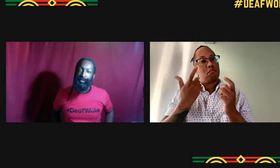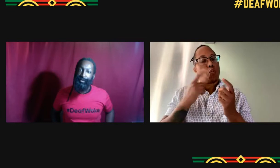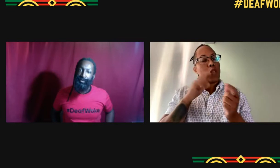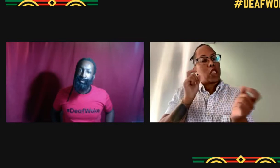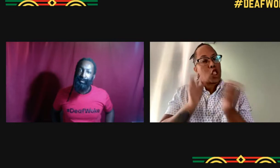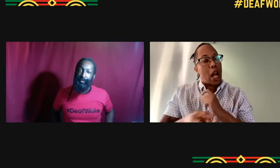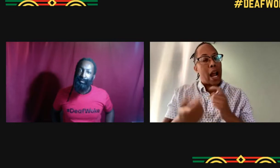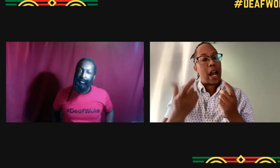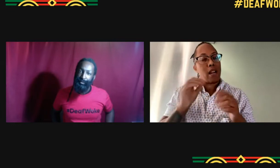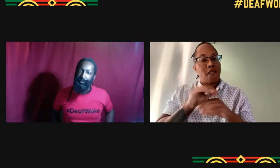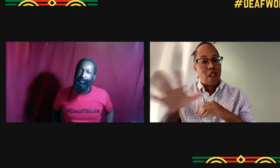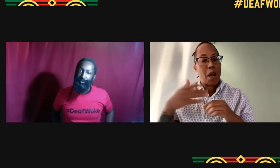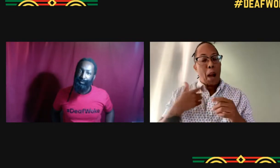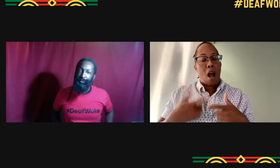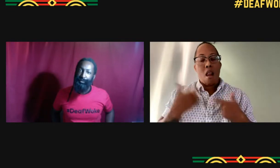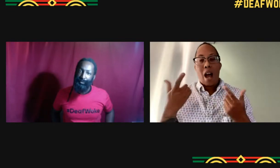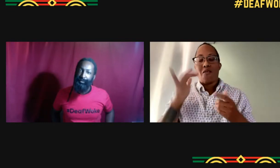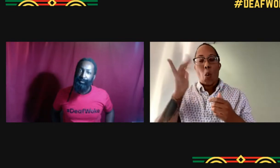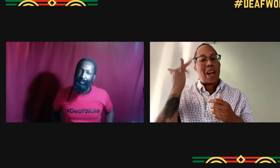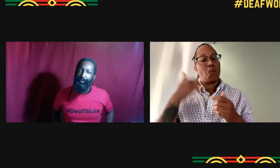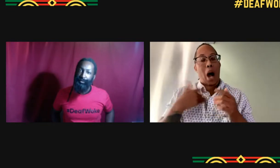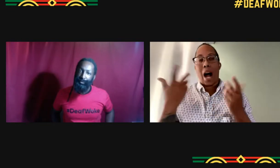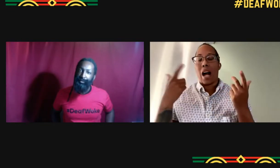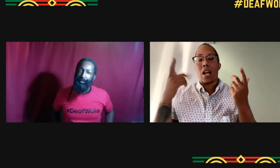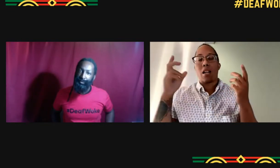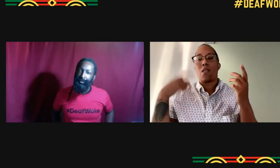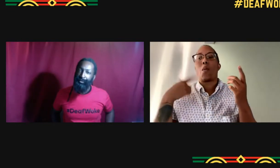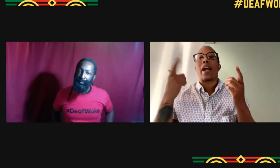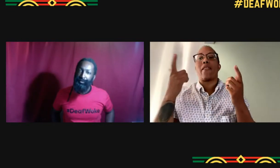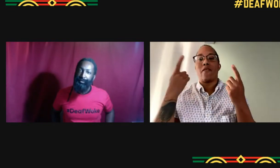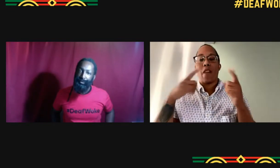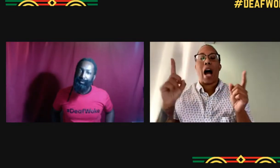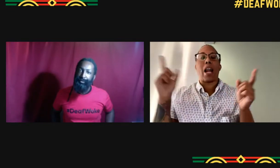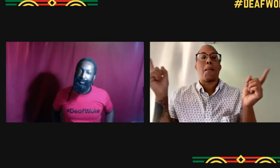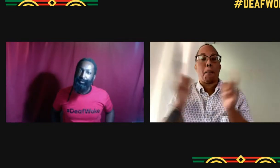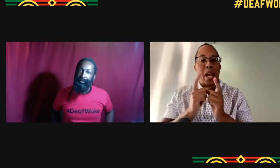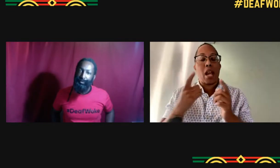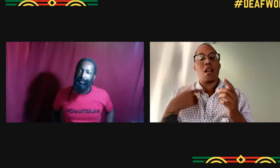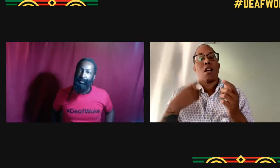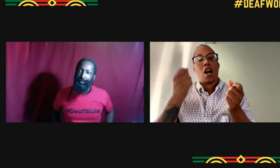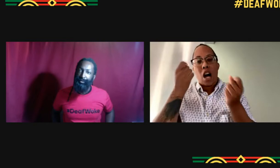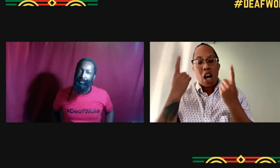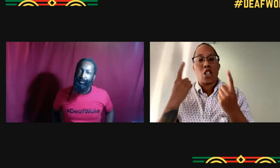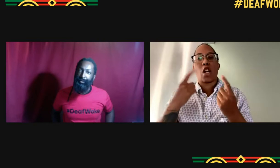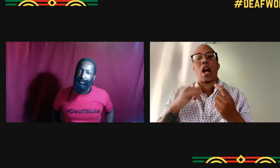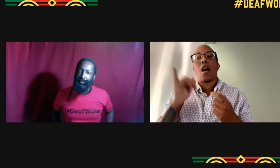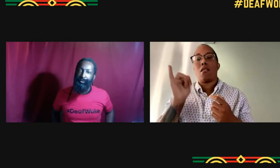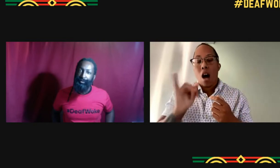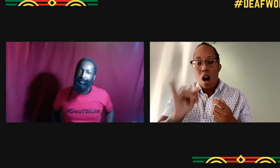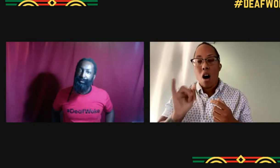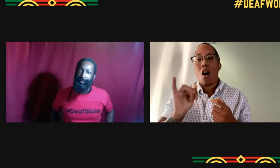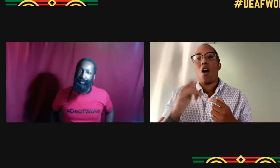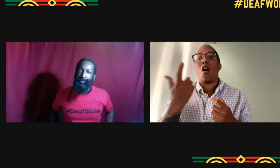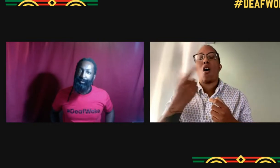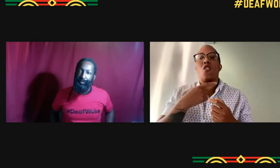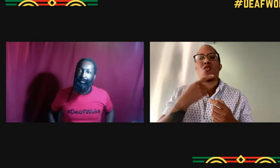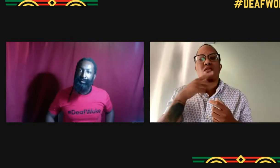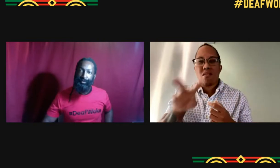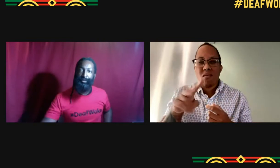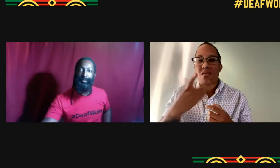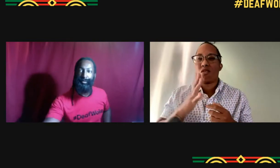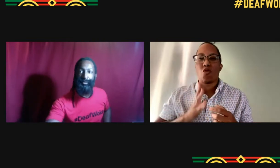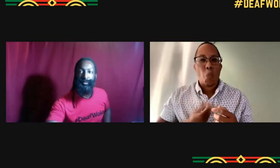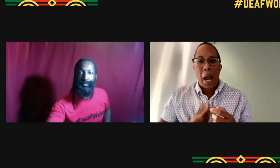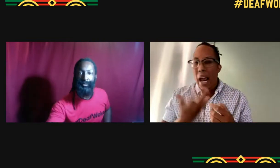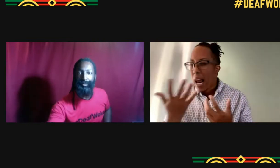person. And that really changed and affected and influenced my life. And so, you know, coming back together